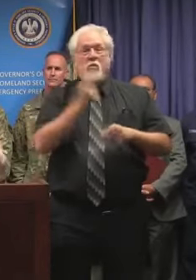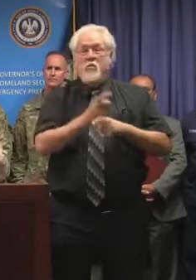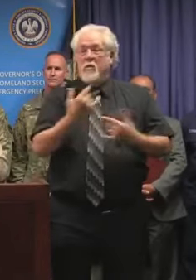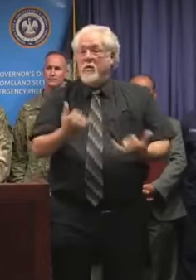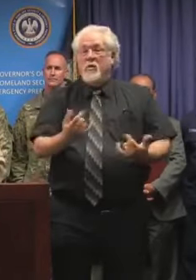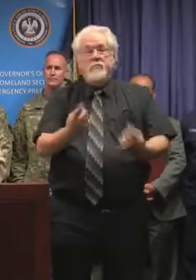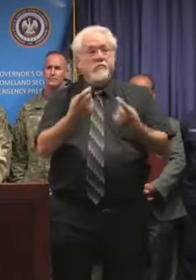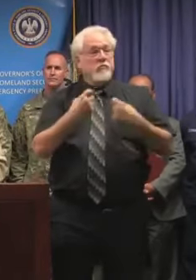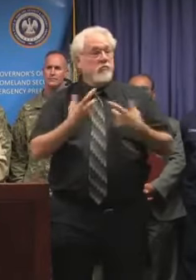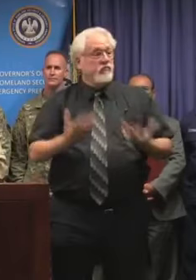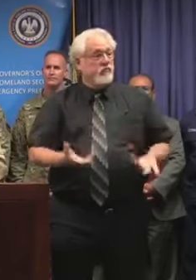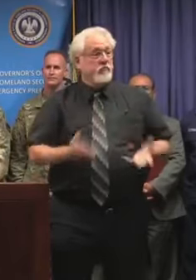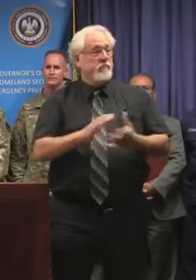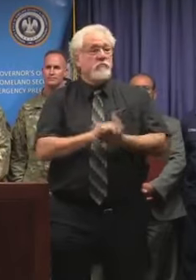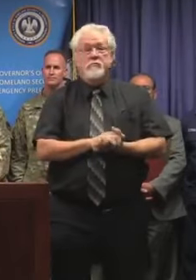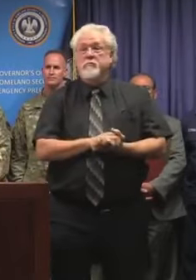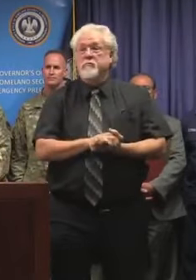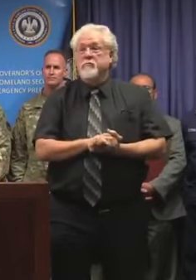I will take your questions.